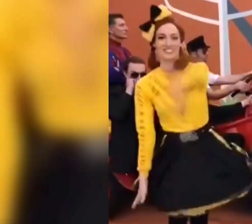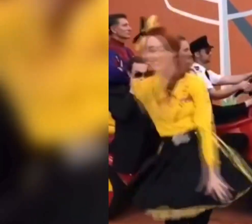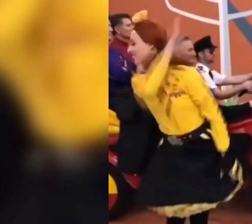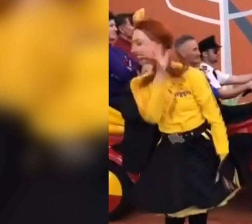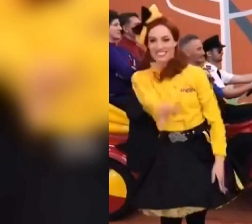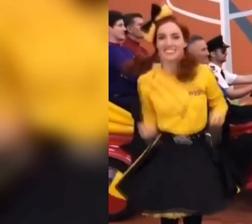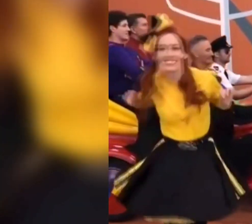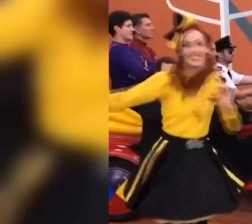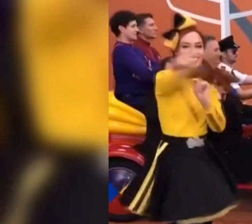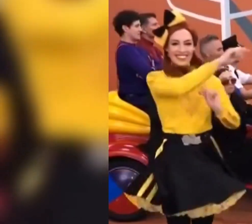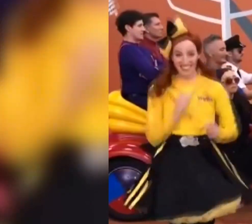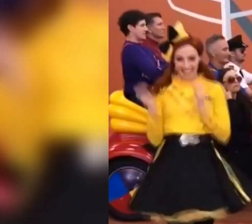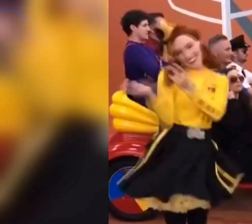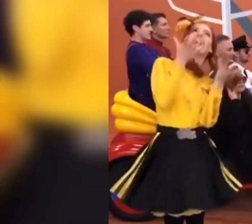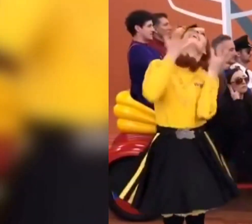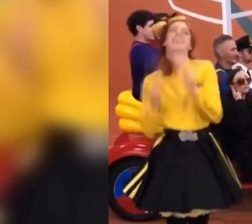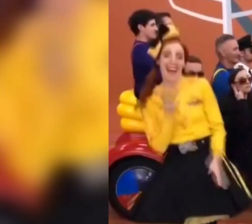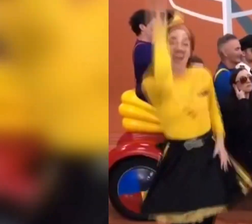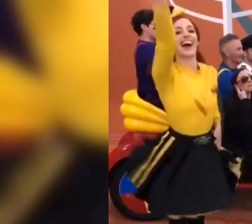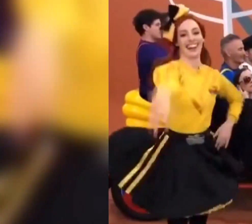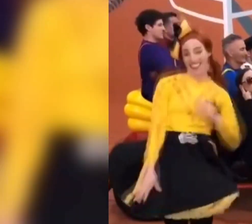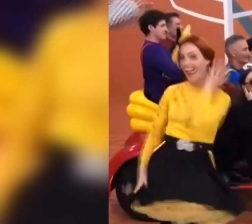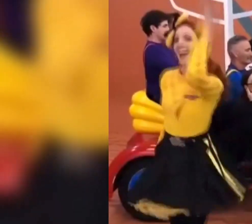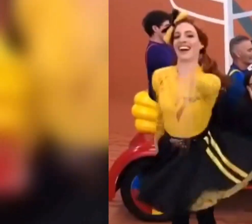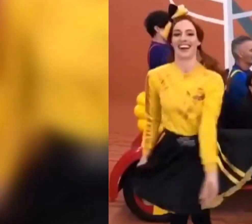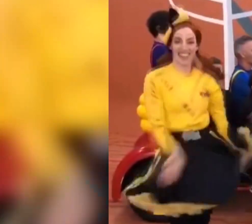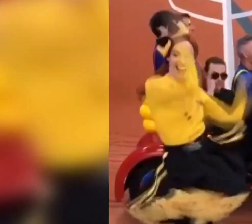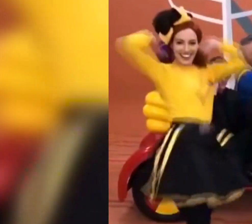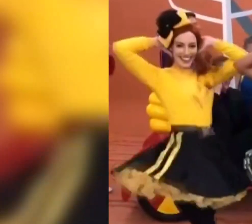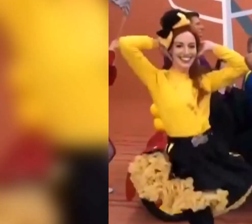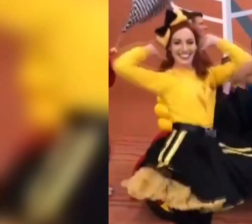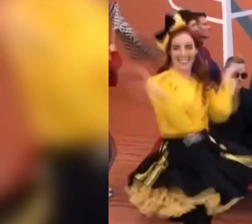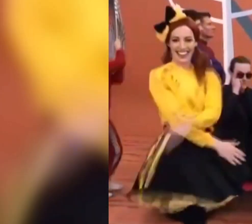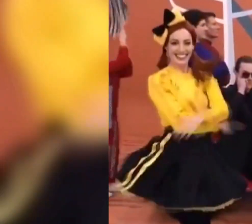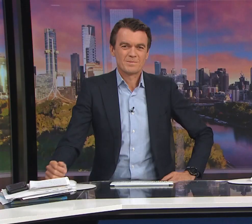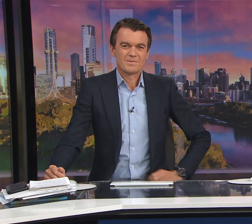And Tsehay, as you might have guessed just watching her there, has been a